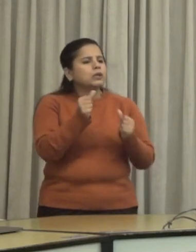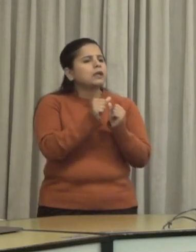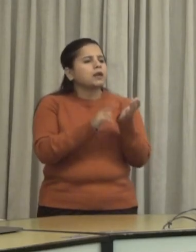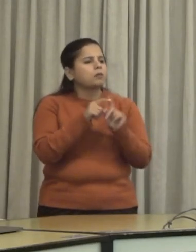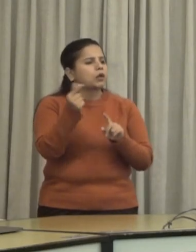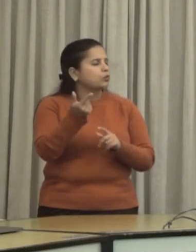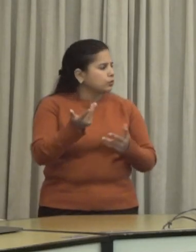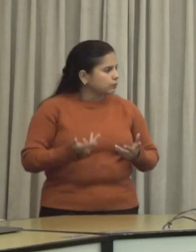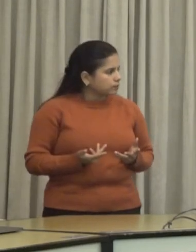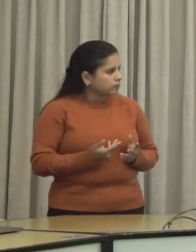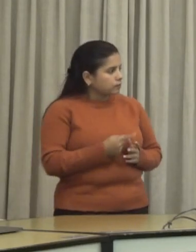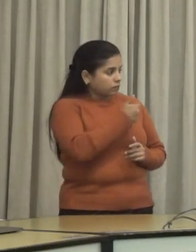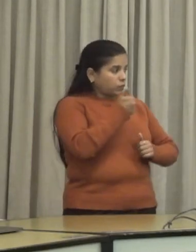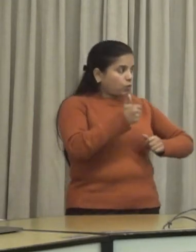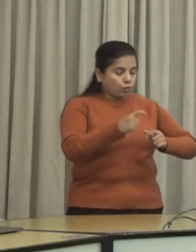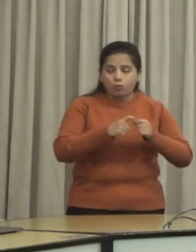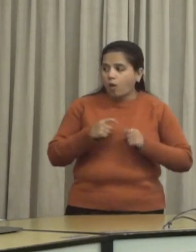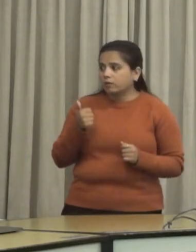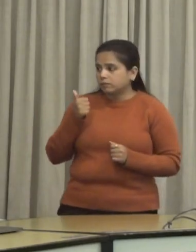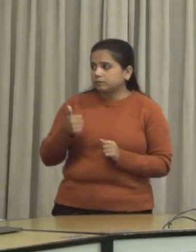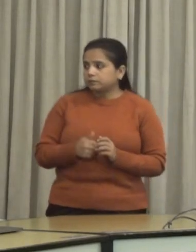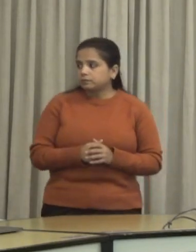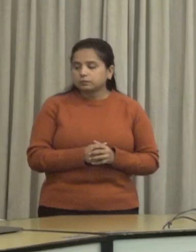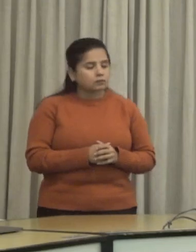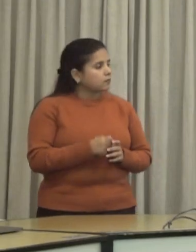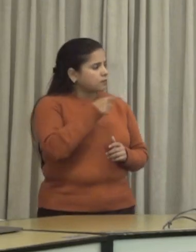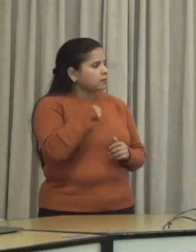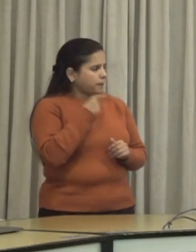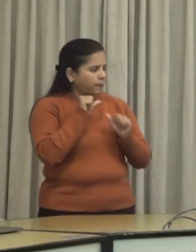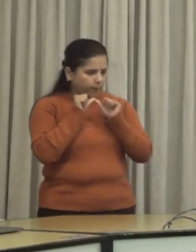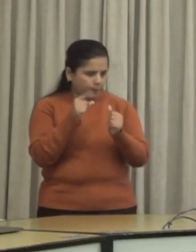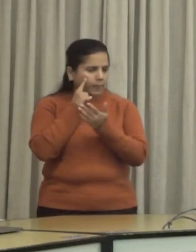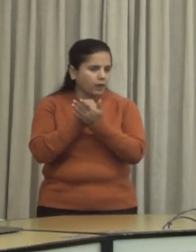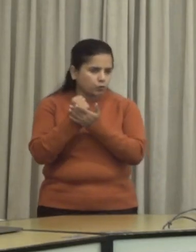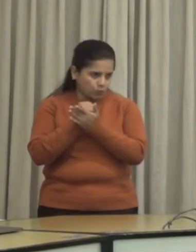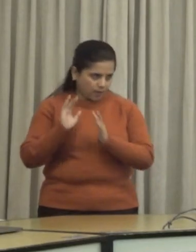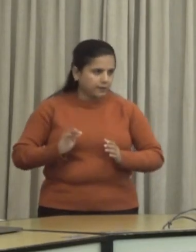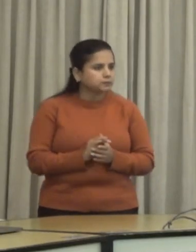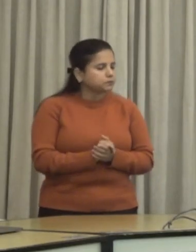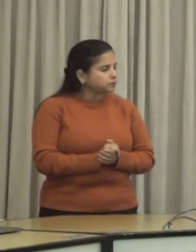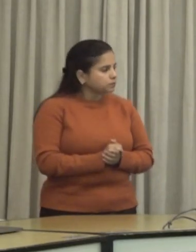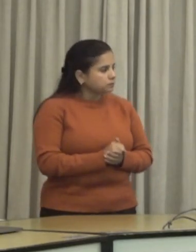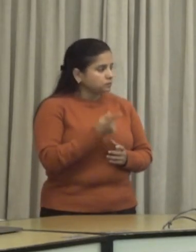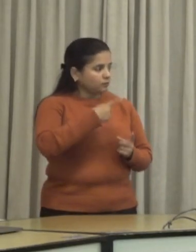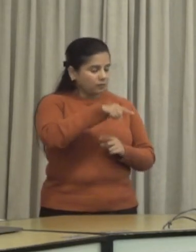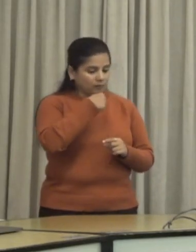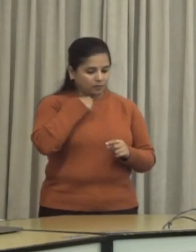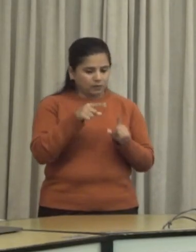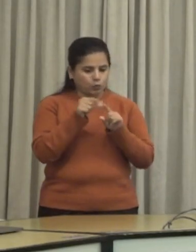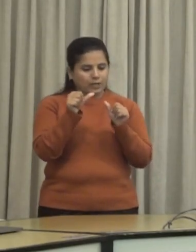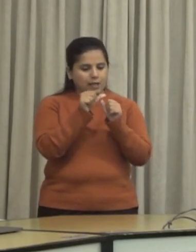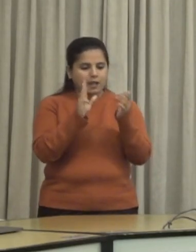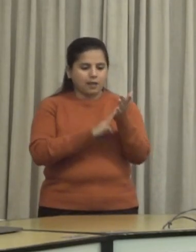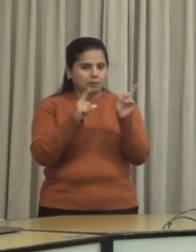then? I think it's a very good question. You know, I'll try to answer you, because when we execute the